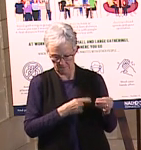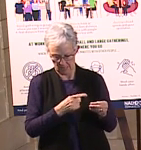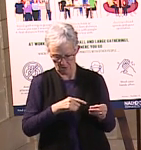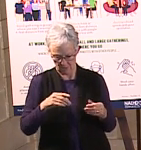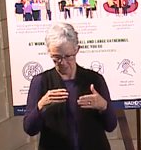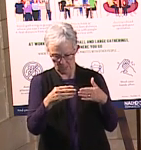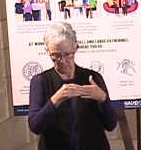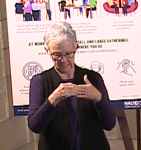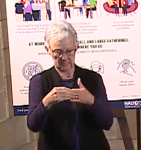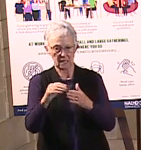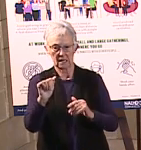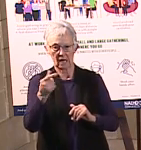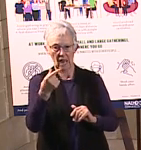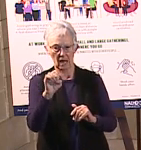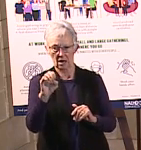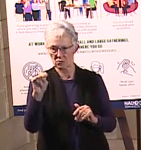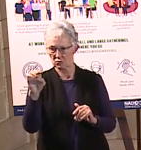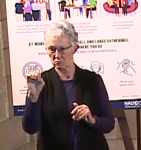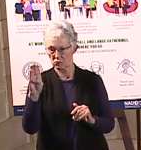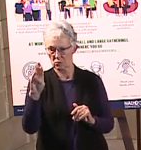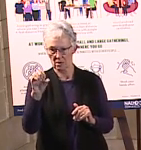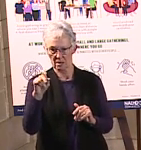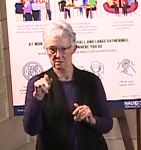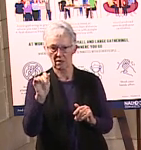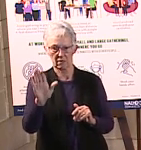call you up and have you talk a little bit about this program.